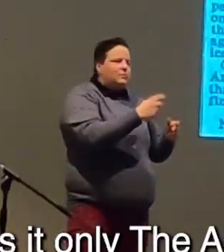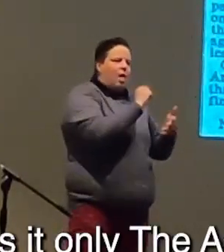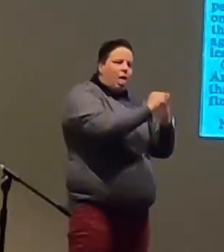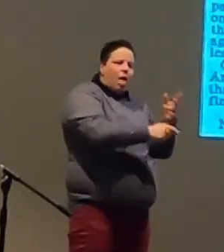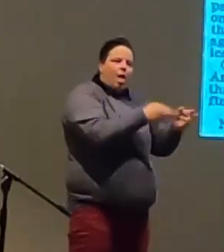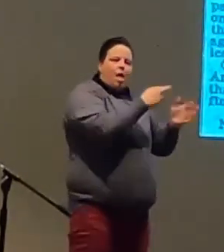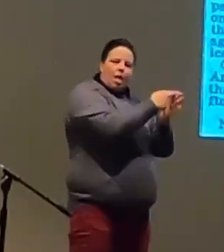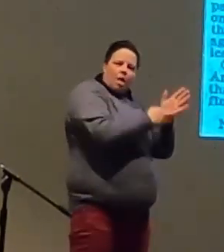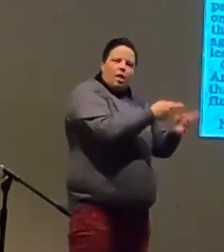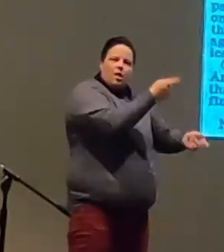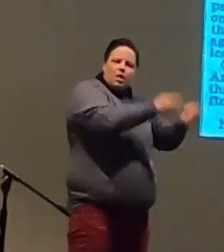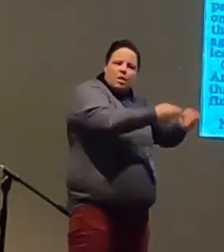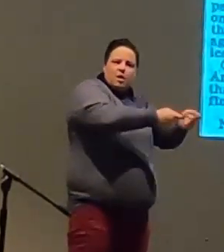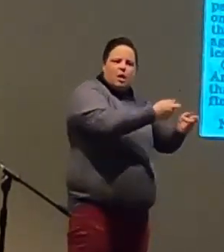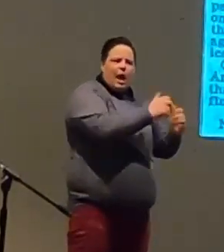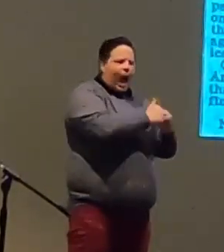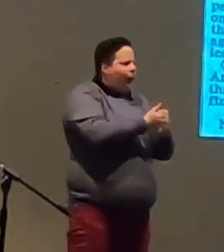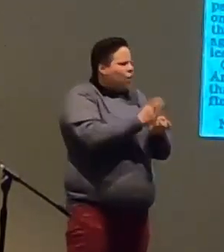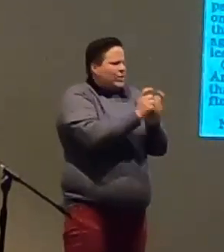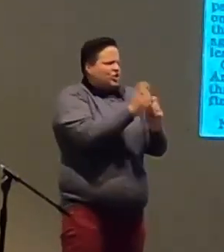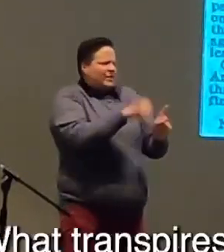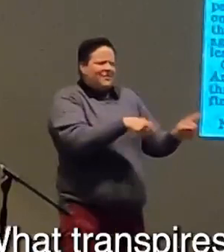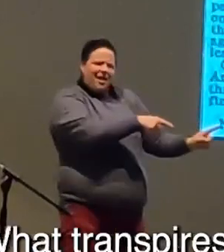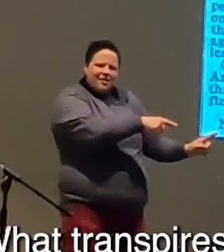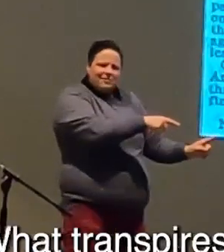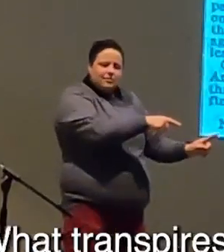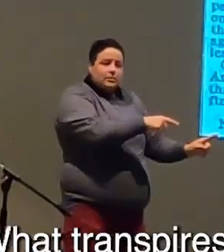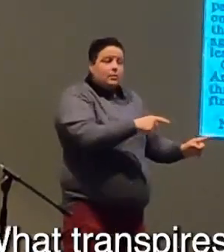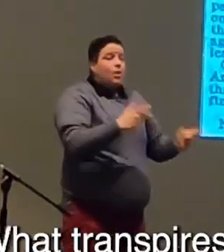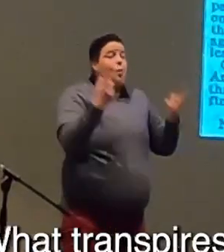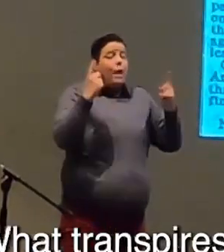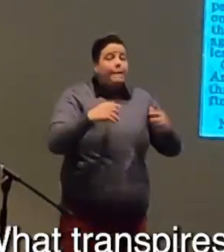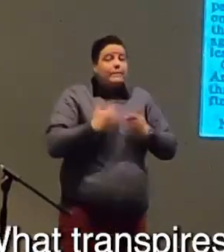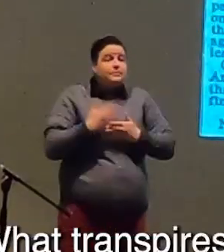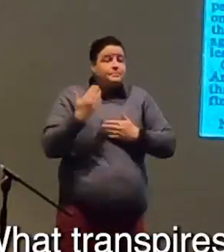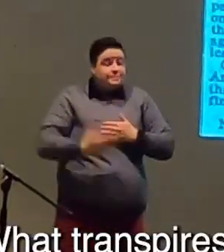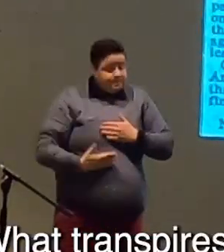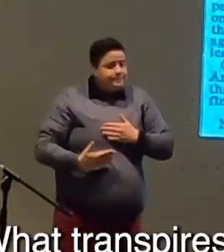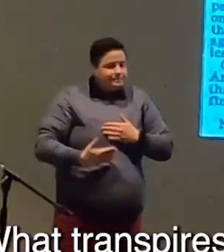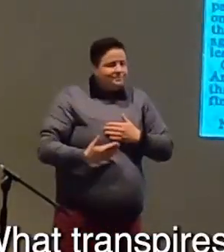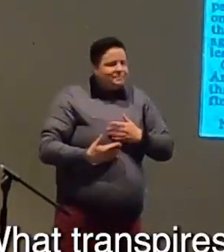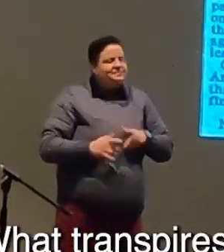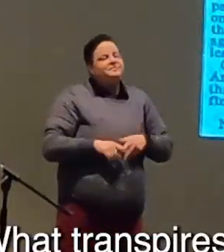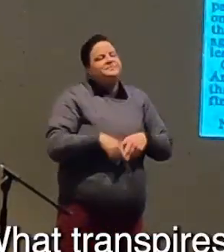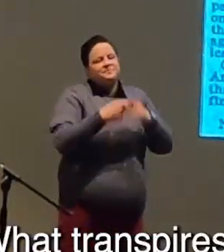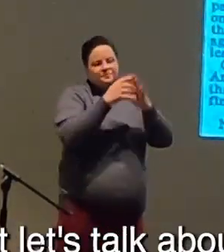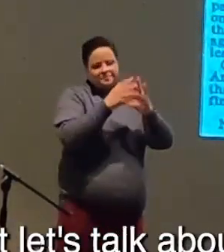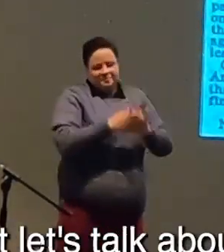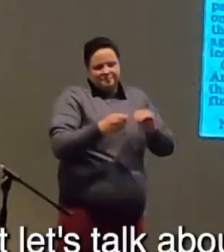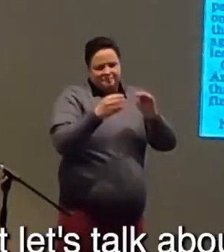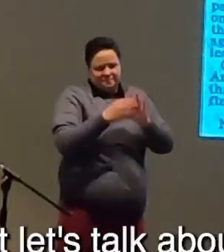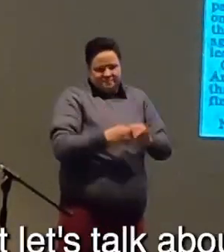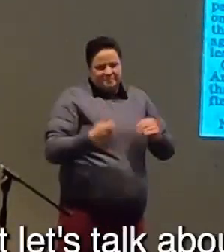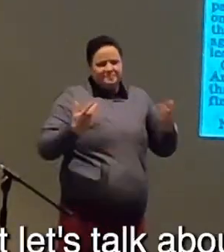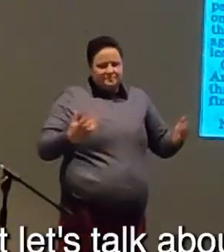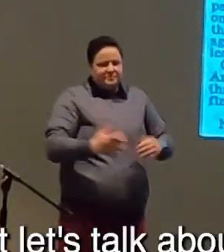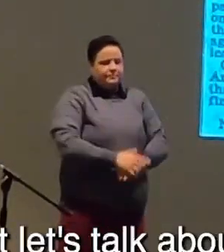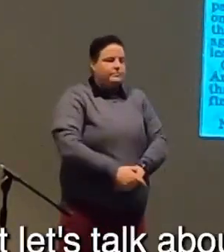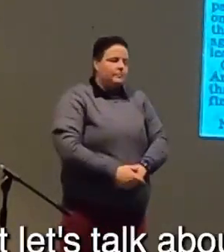can be, and how can we change this? So what transpires next is really where our story begins. But let's talk about